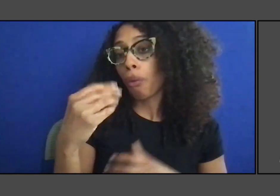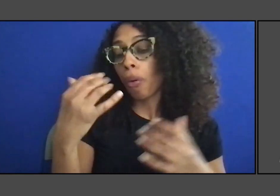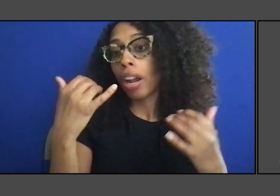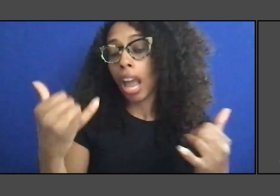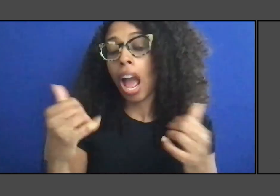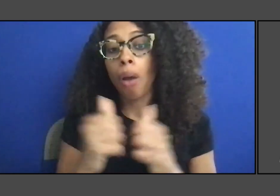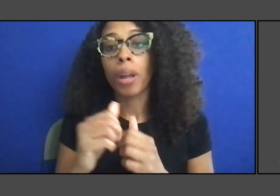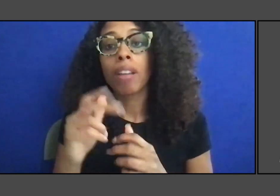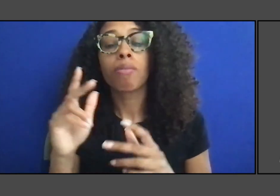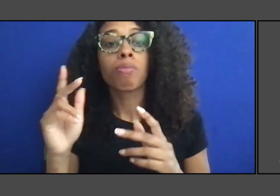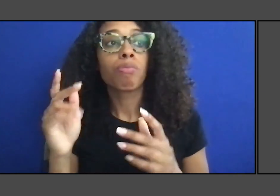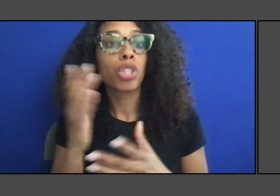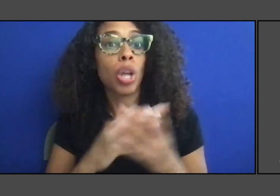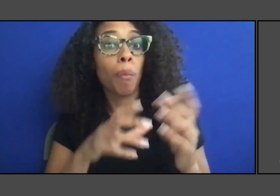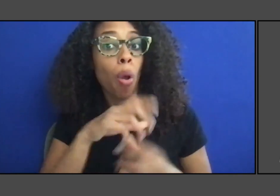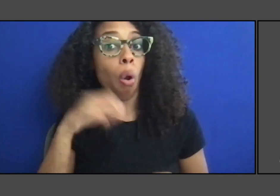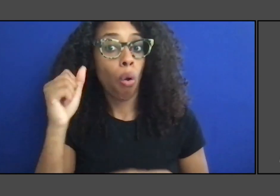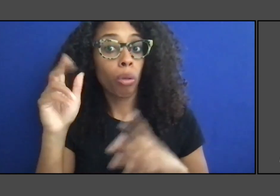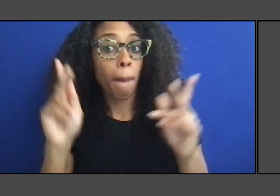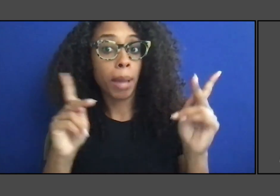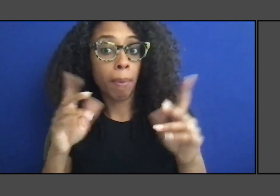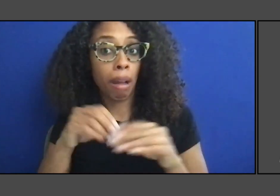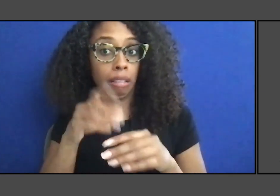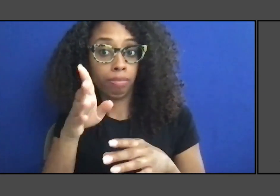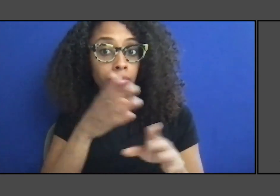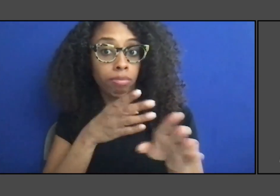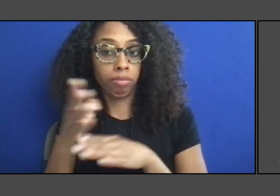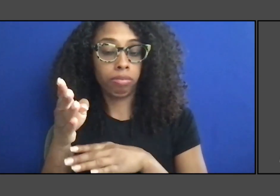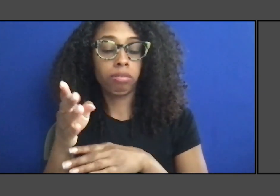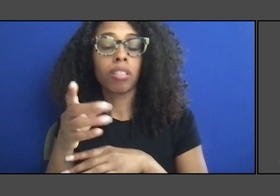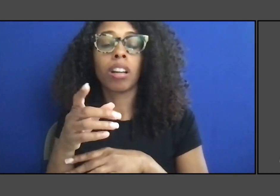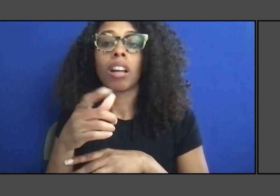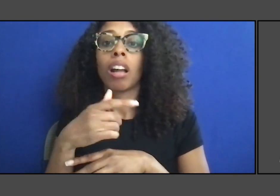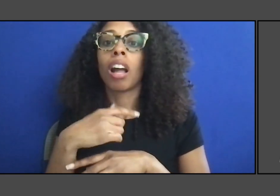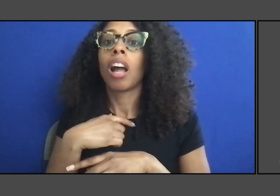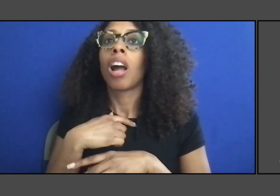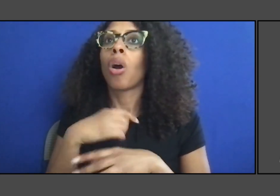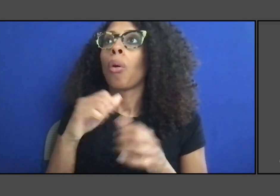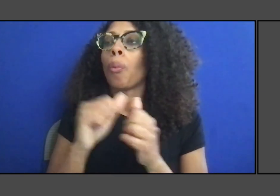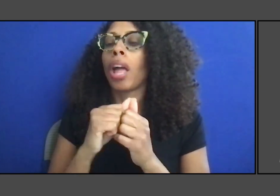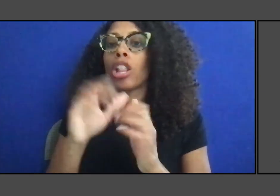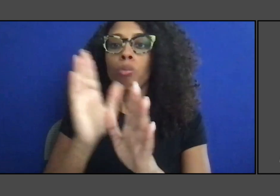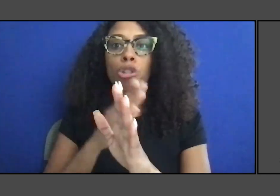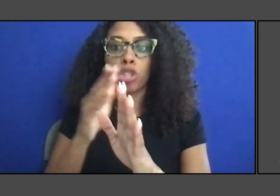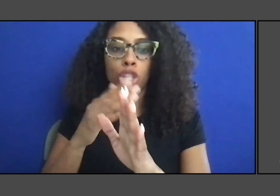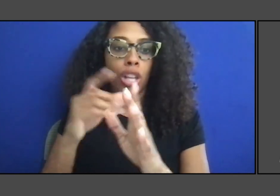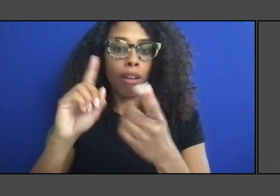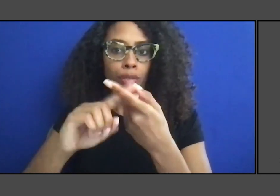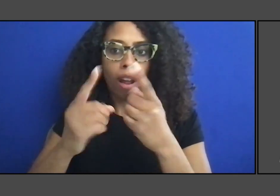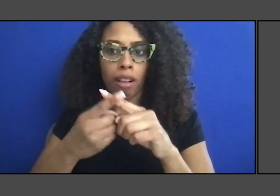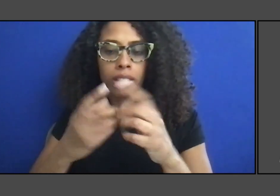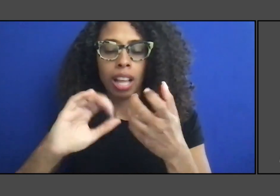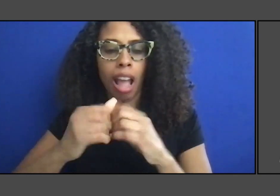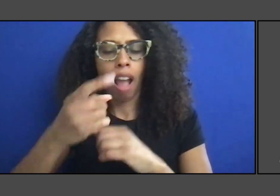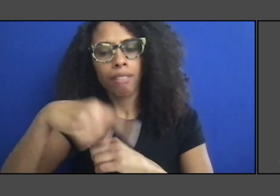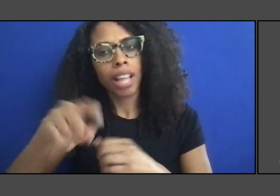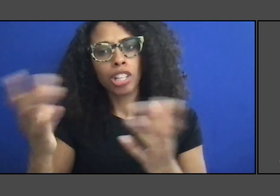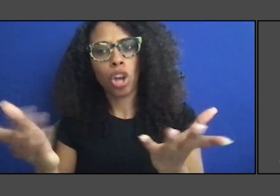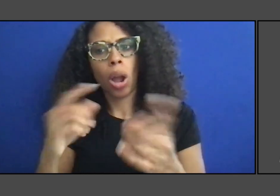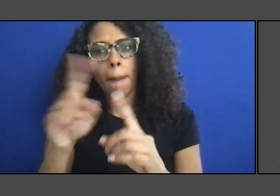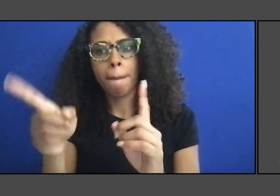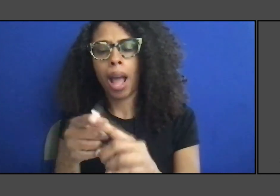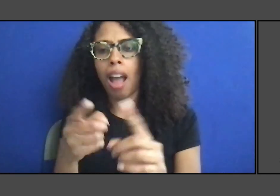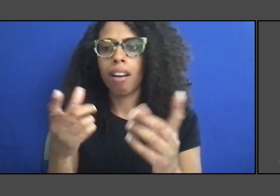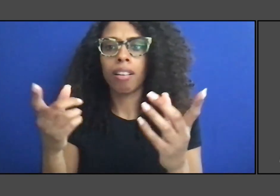I've always been struck with musician friends, the way they talk about, I sat with this one, who sat with that